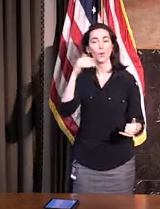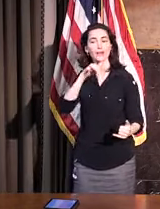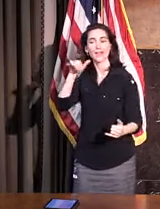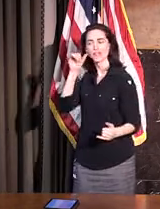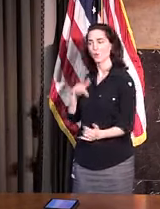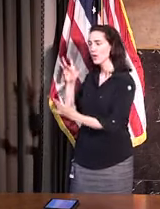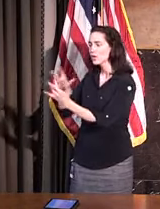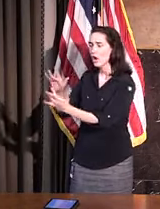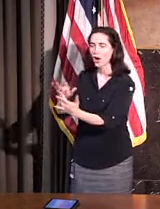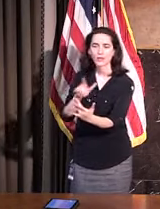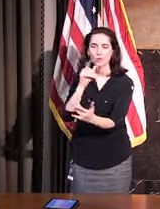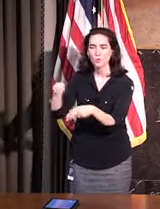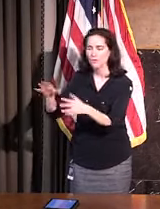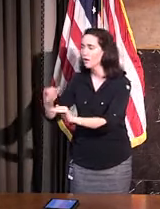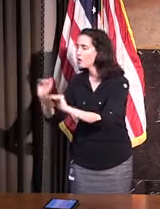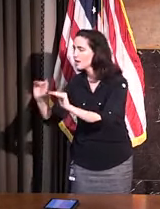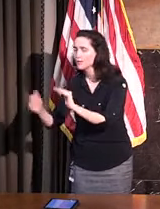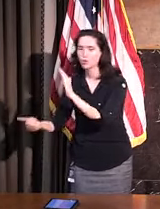With the increasing